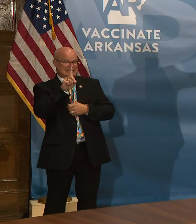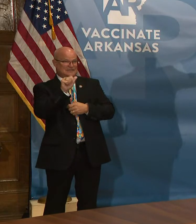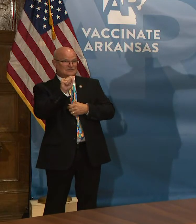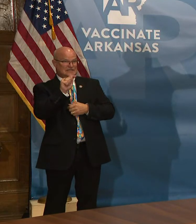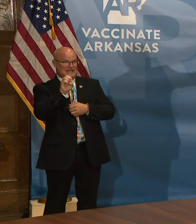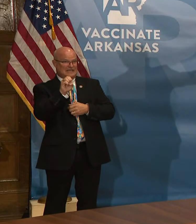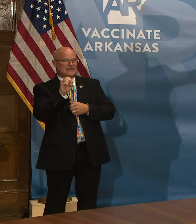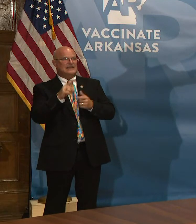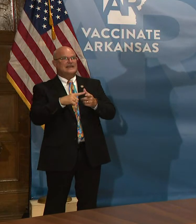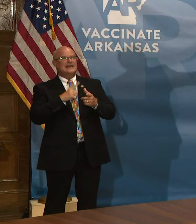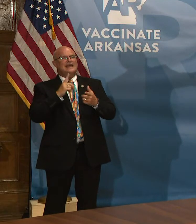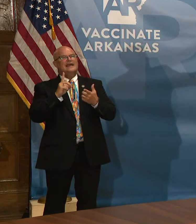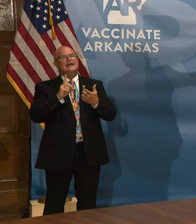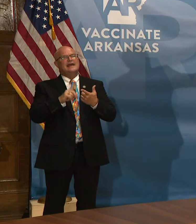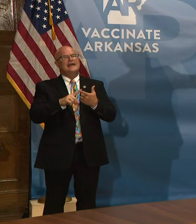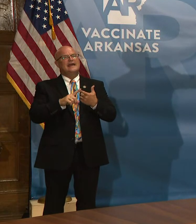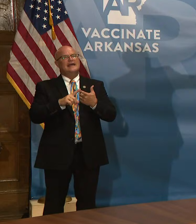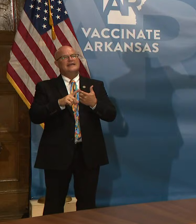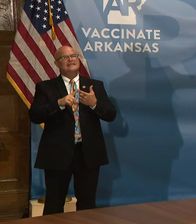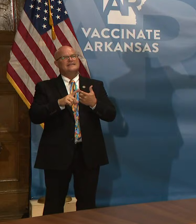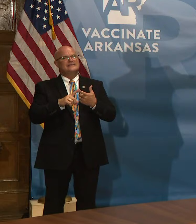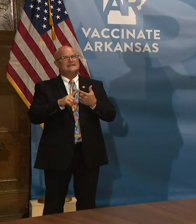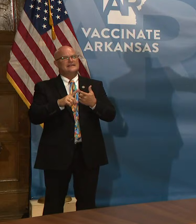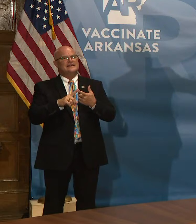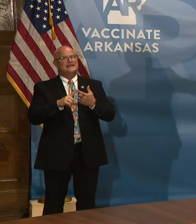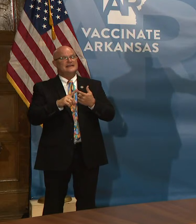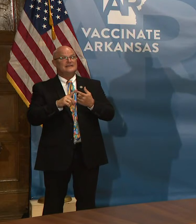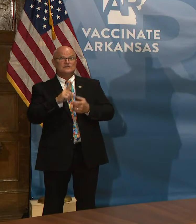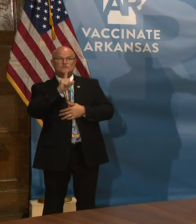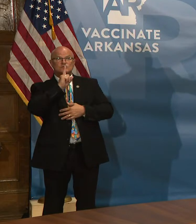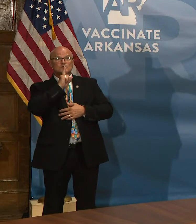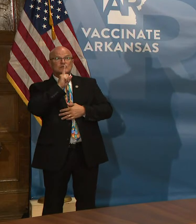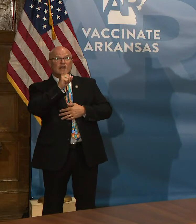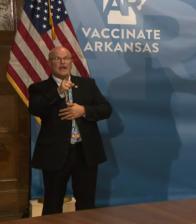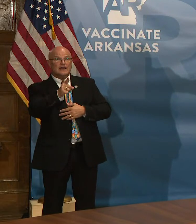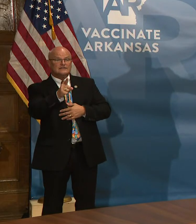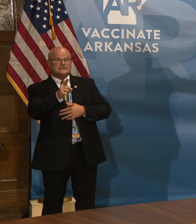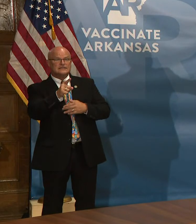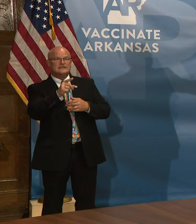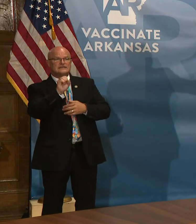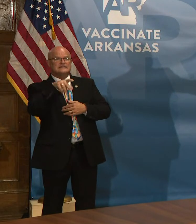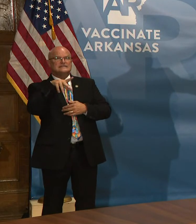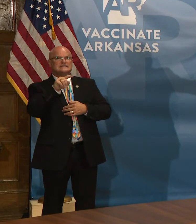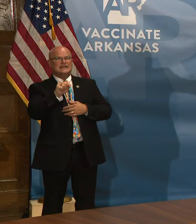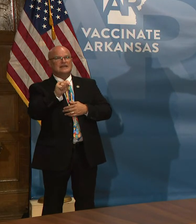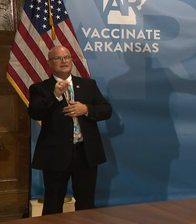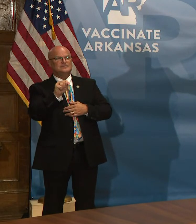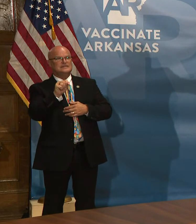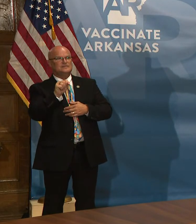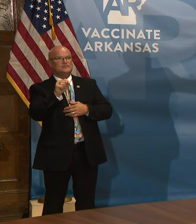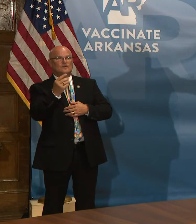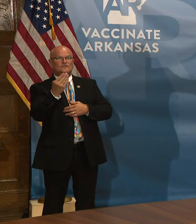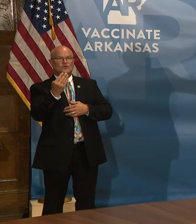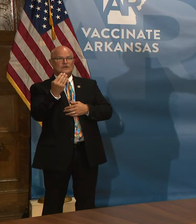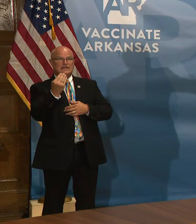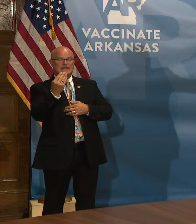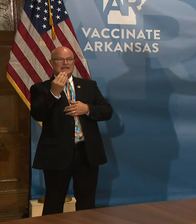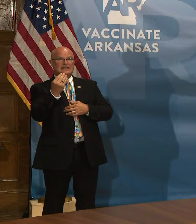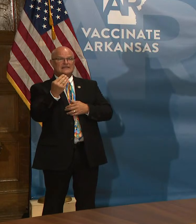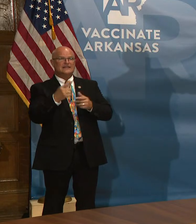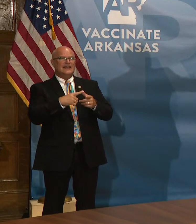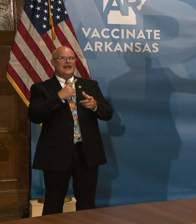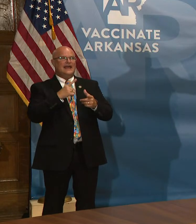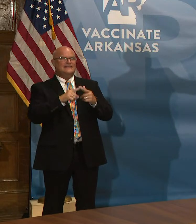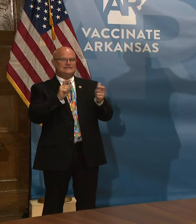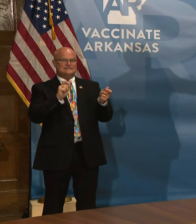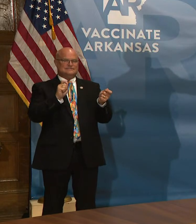date, and then you take the reality of where it is on September 14th, and then